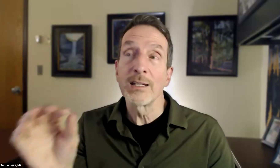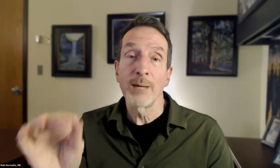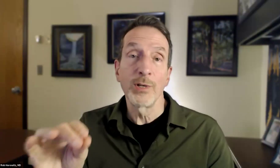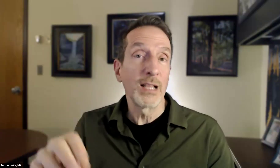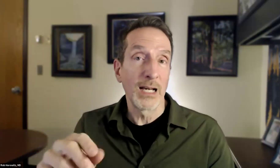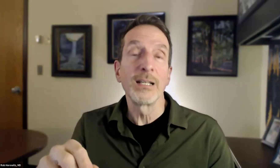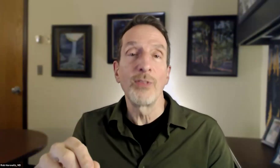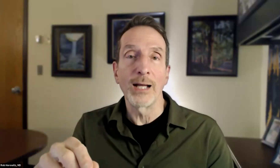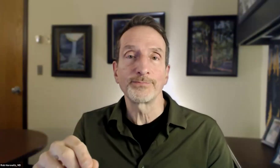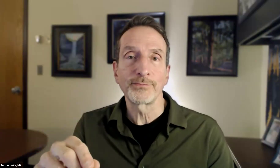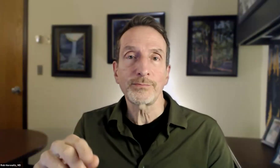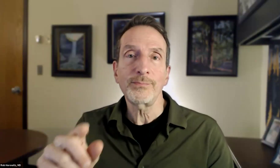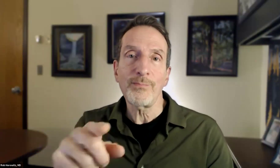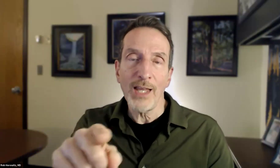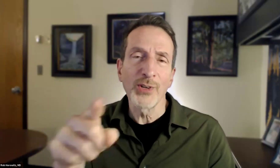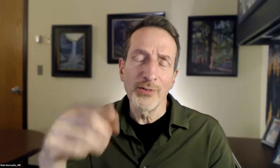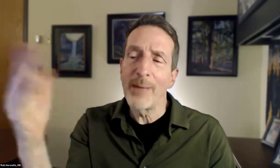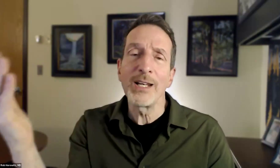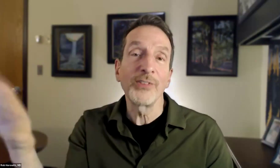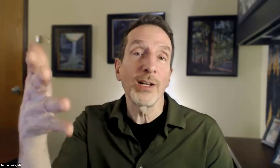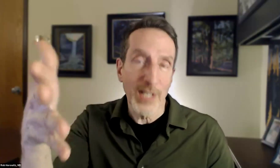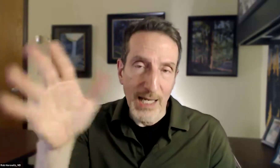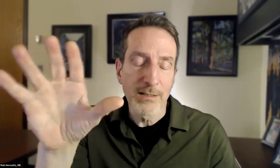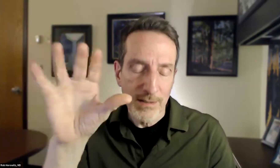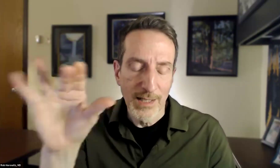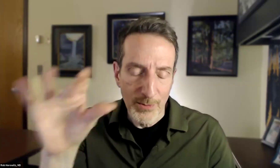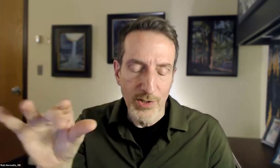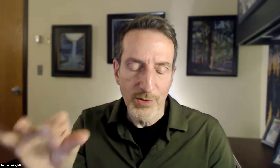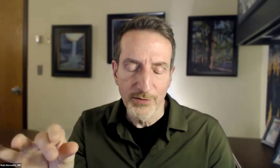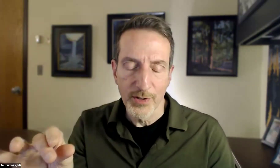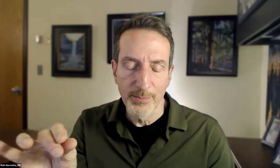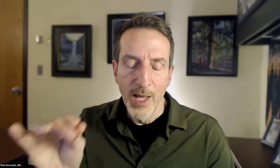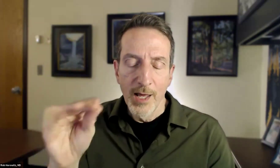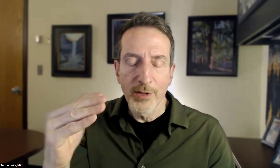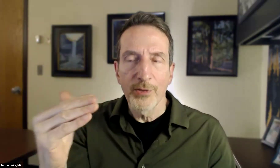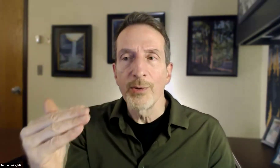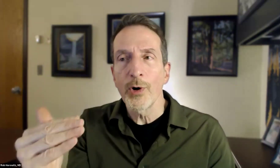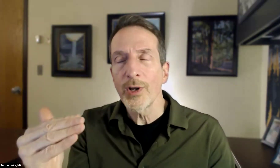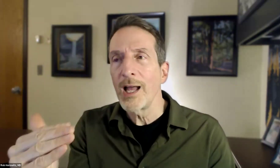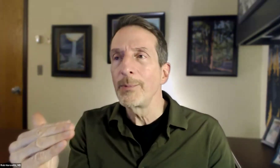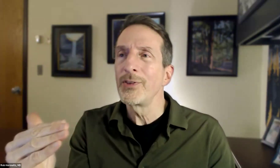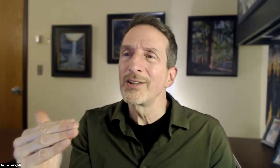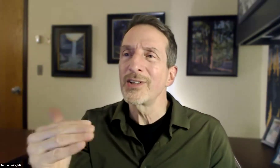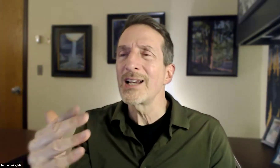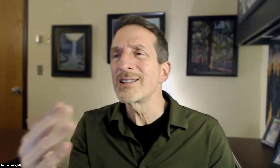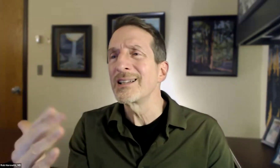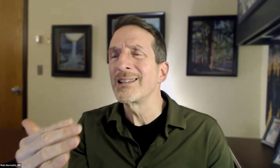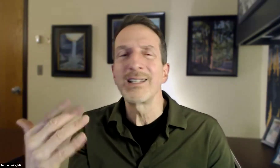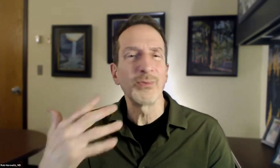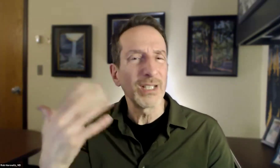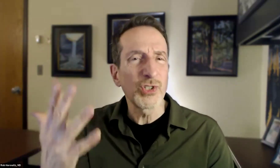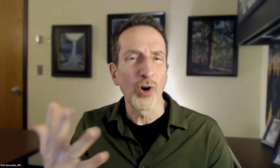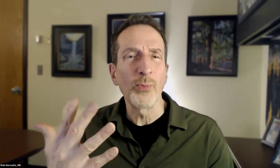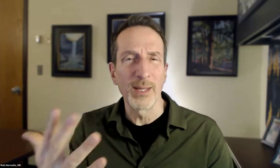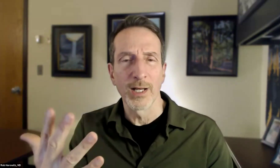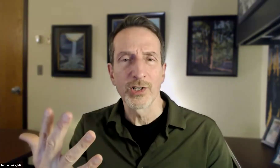that person looked back and said, I'm really glad I did that. So the vomiting sucked and that was useful for him. The more common thing is, gosh, that